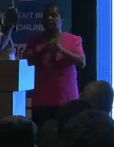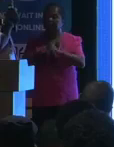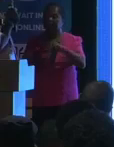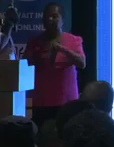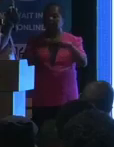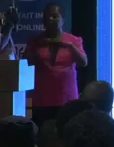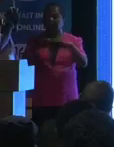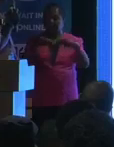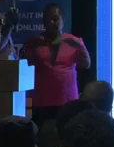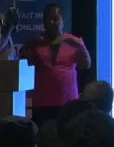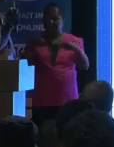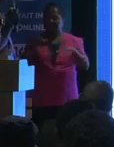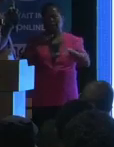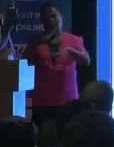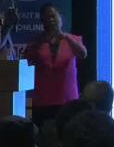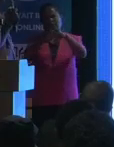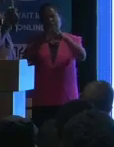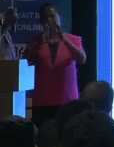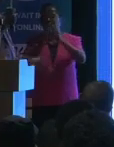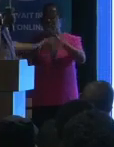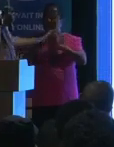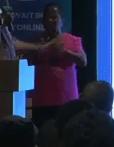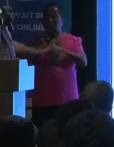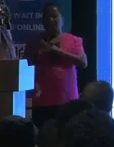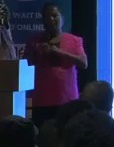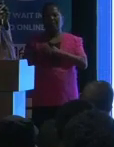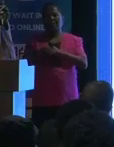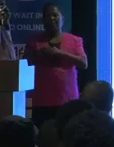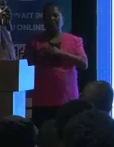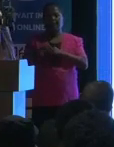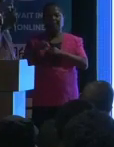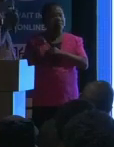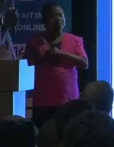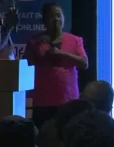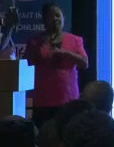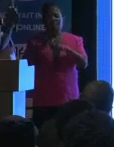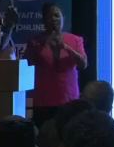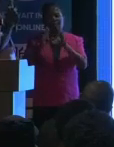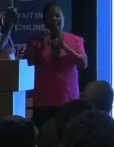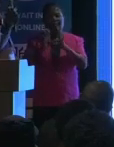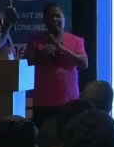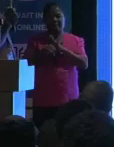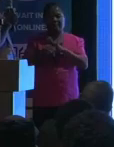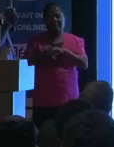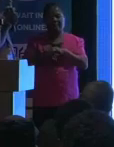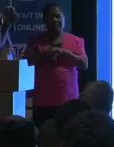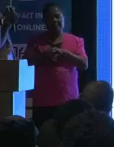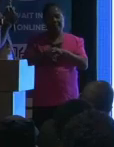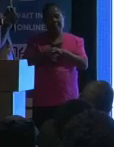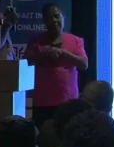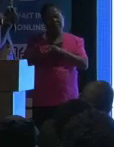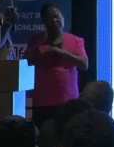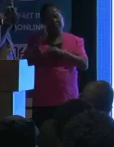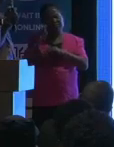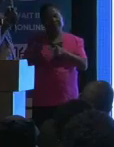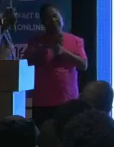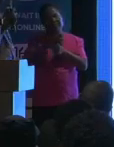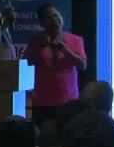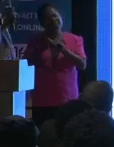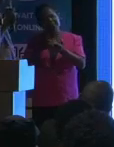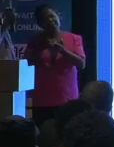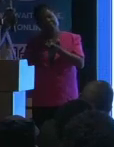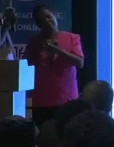Address. Is this a full-time or part-time job? It's indicated as full-time. Do you work for another